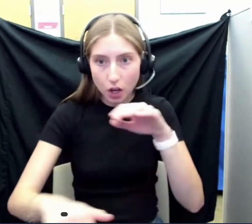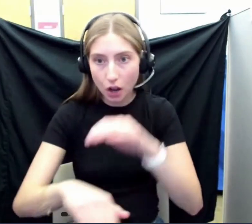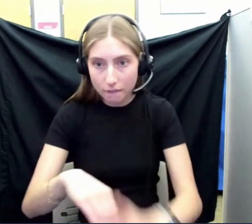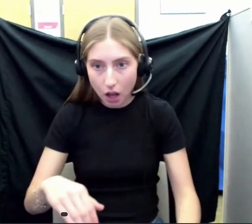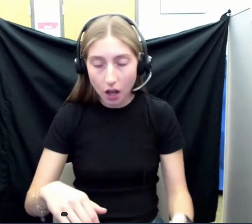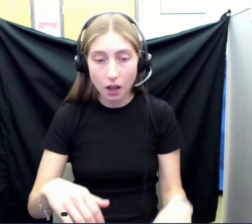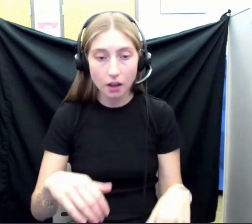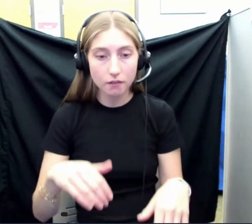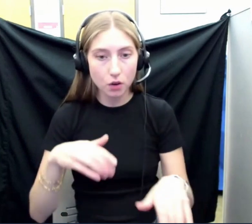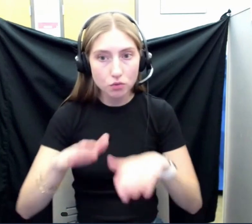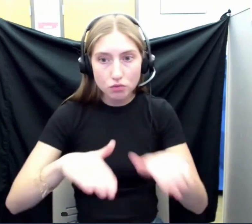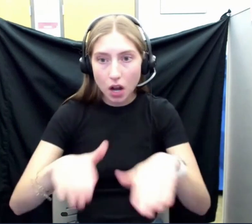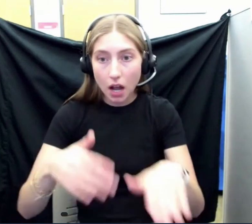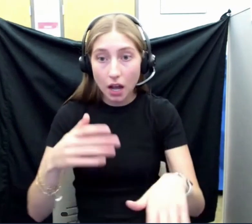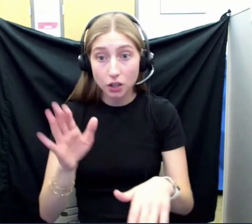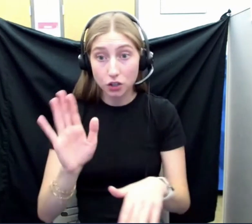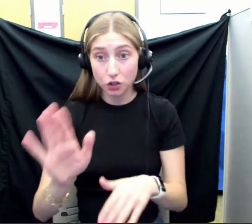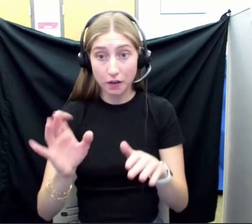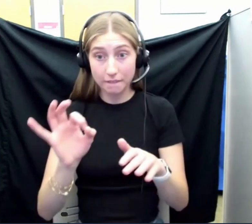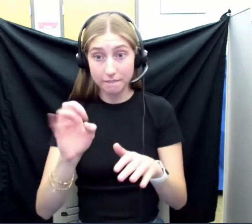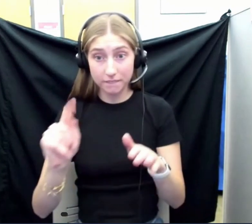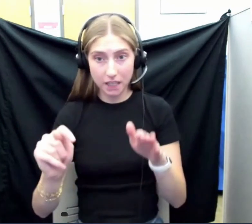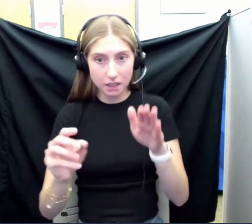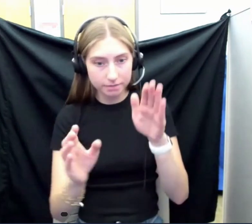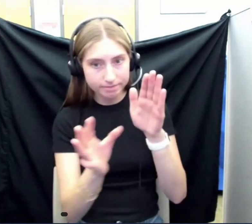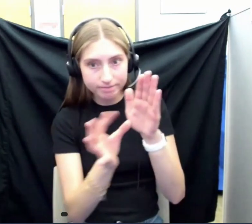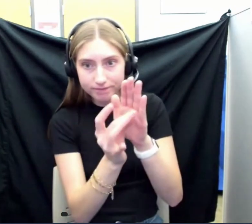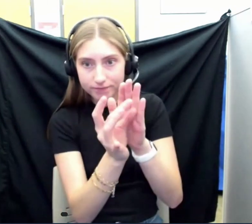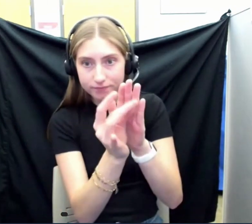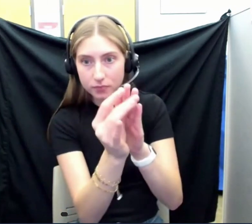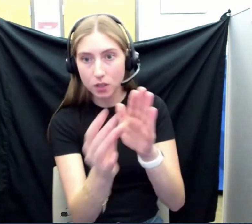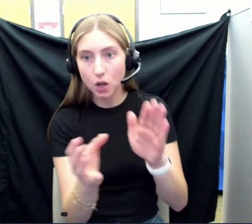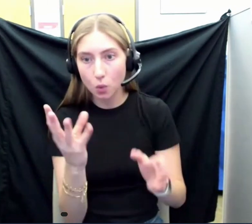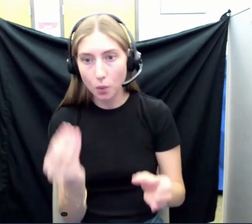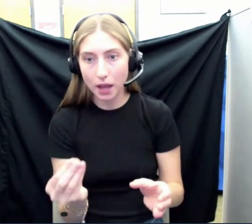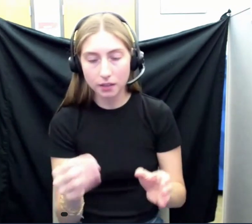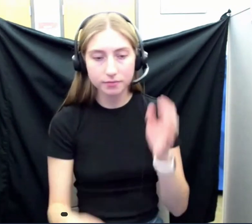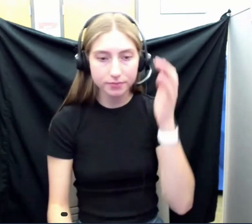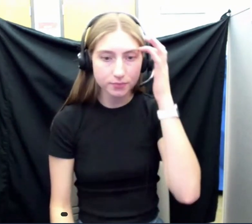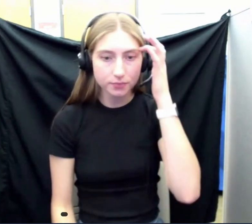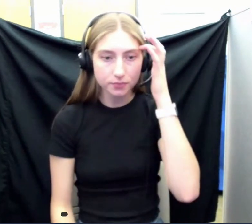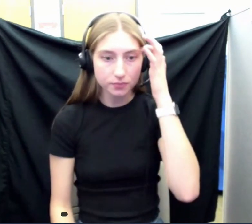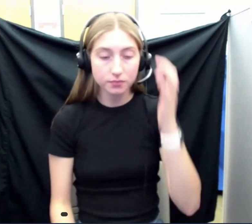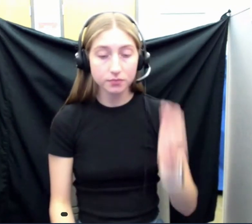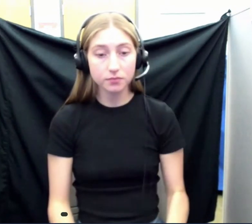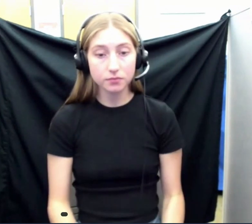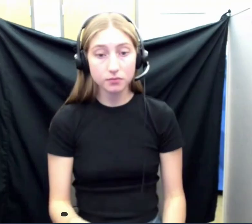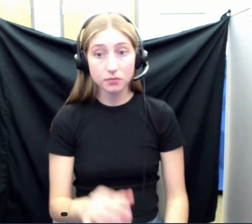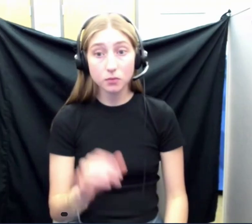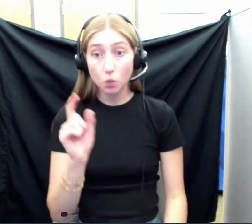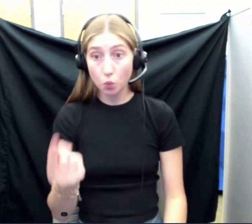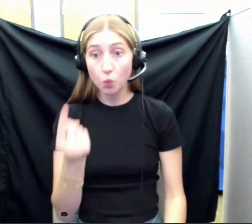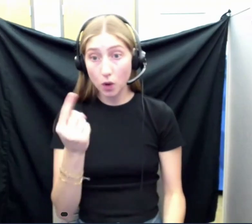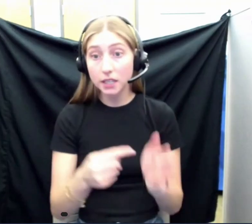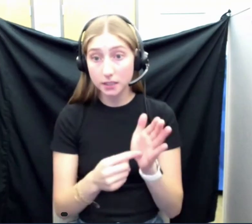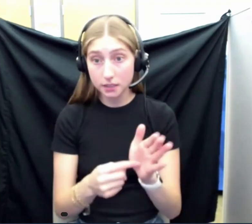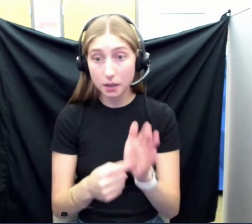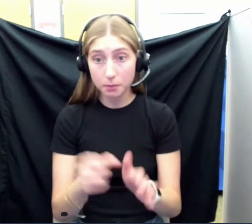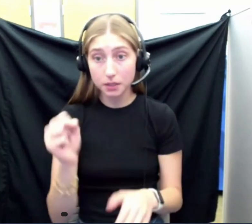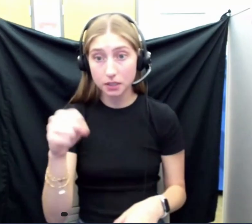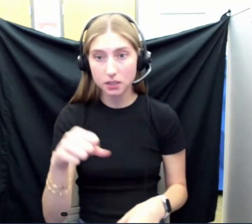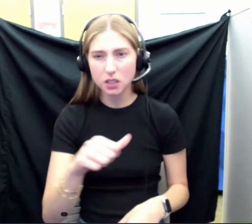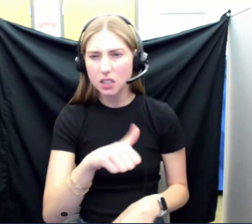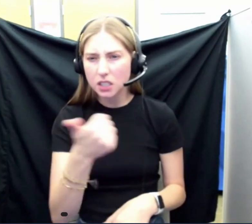out of the atmosphere that has collected on the grass. That's one example. Another example of condensation? I'm sure you've all experienced this one.